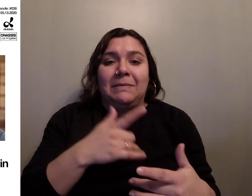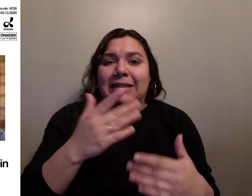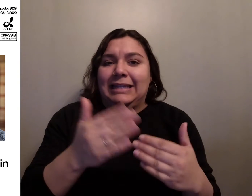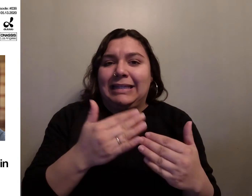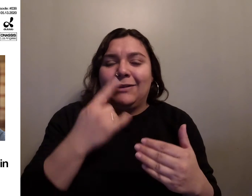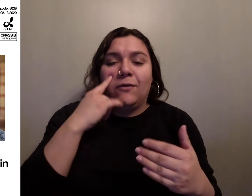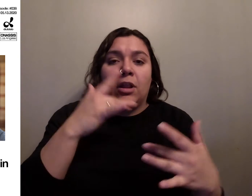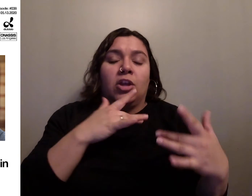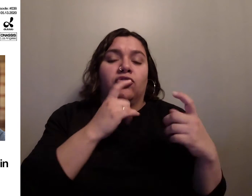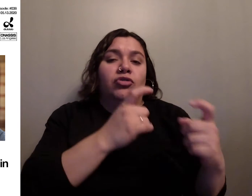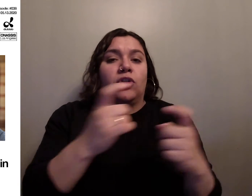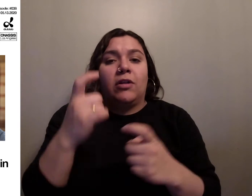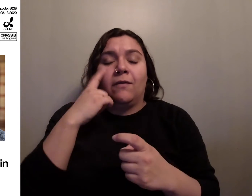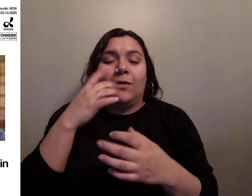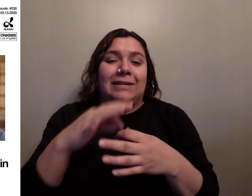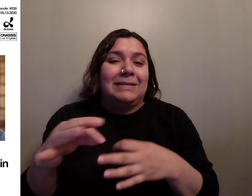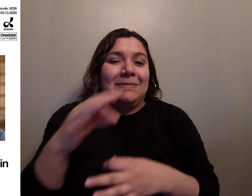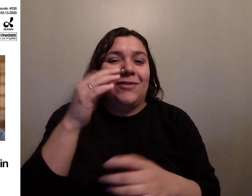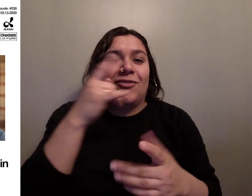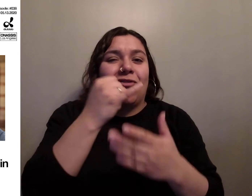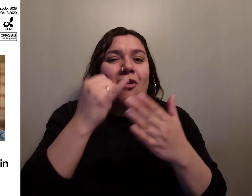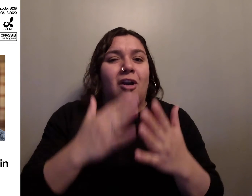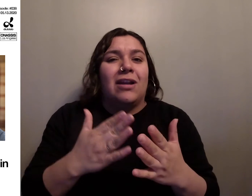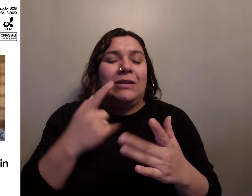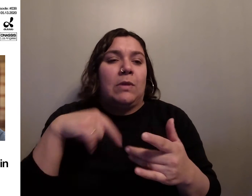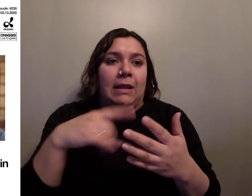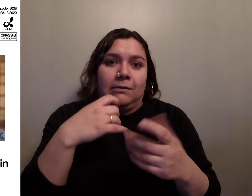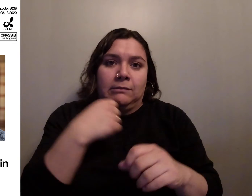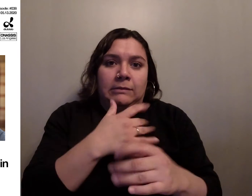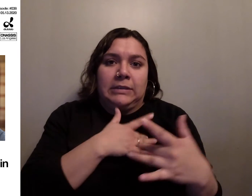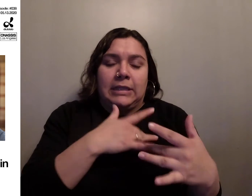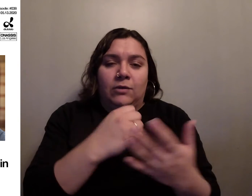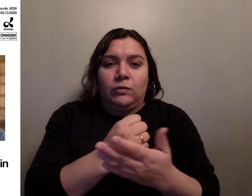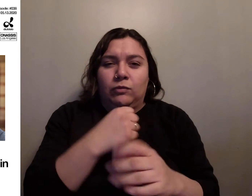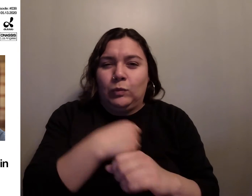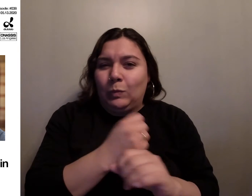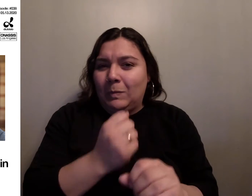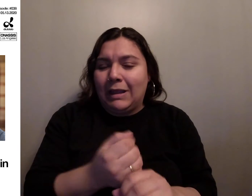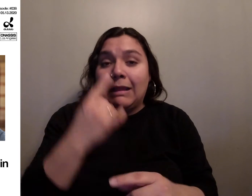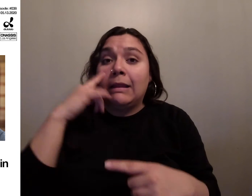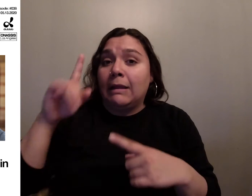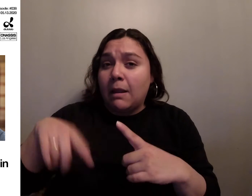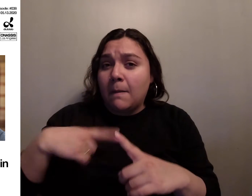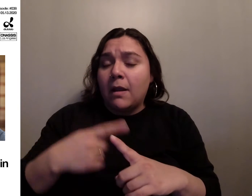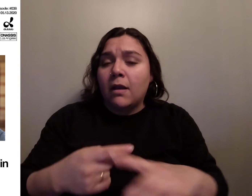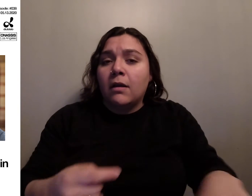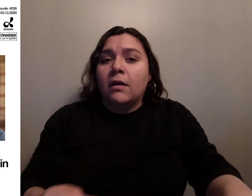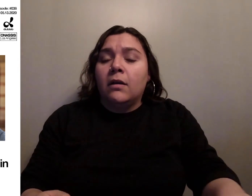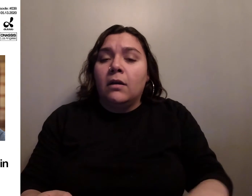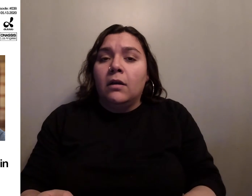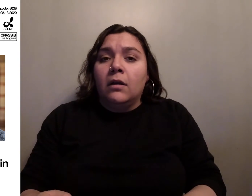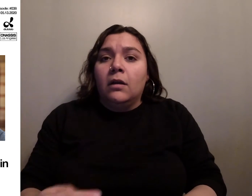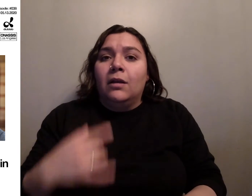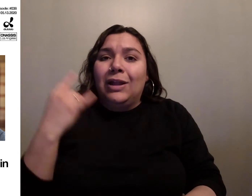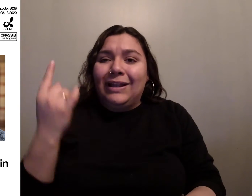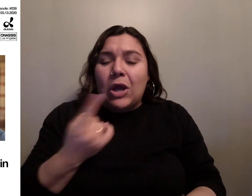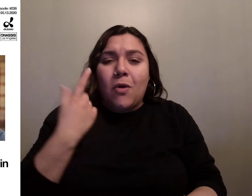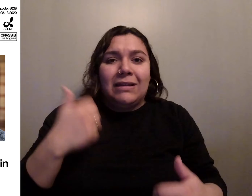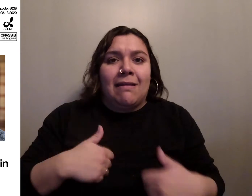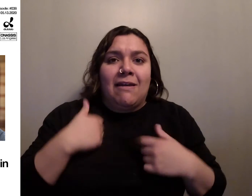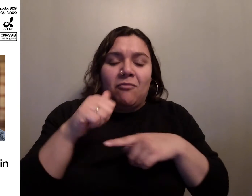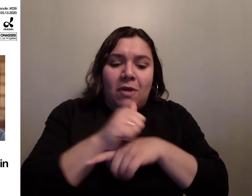And that is so typical of the generosity of spirit of why artists even make. I mean, when you think about